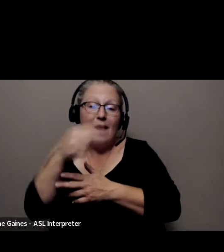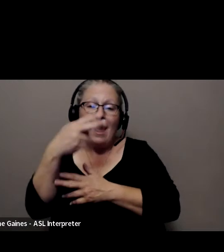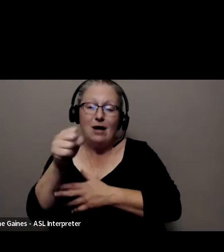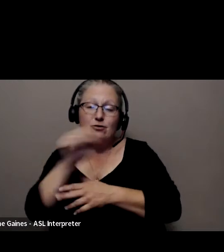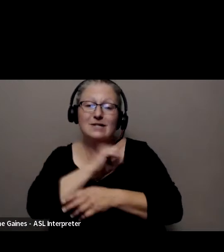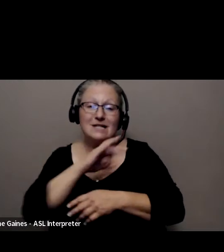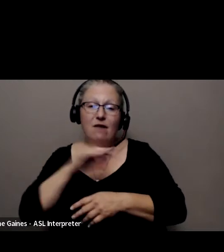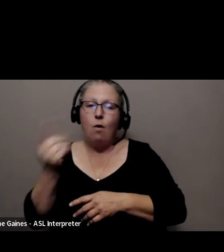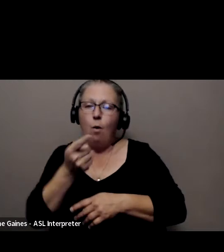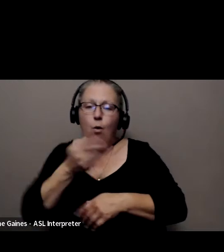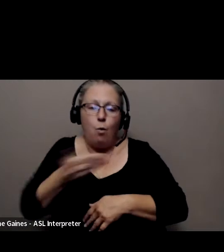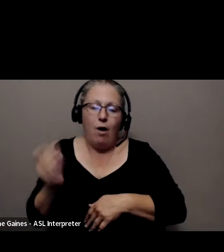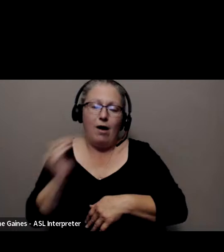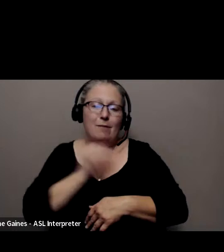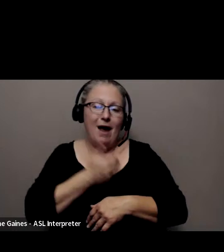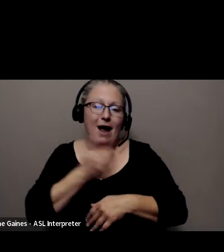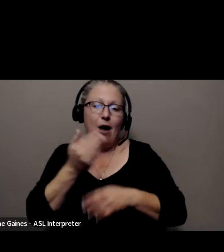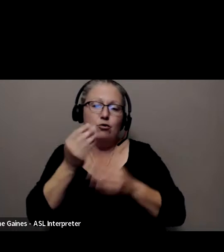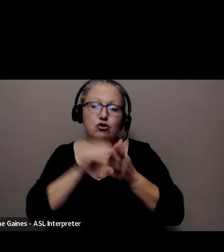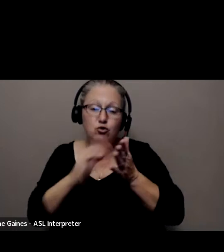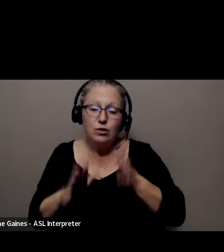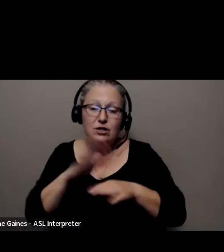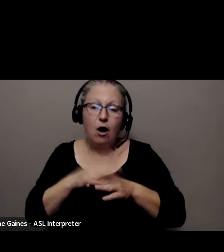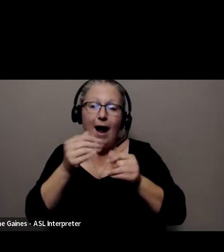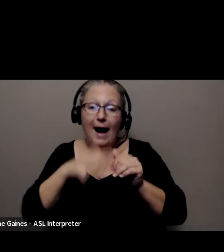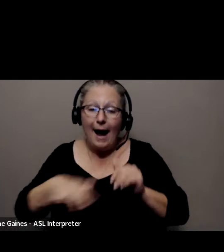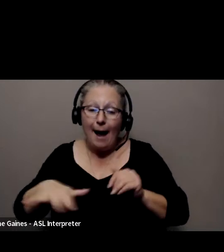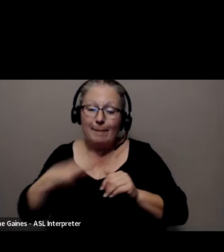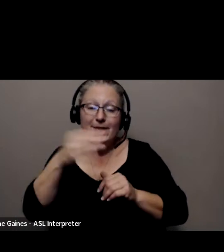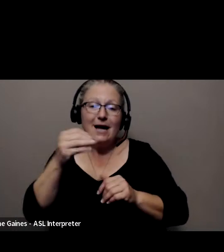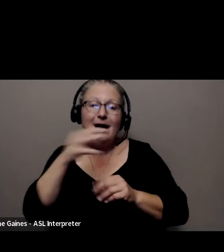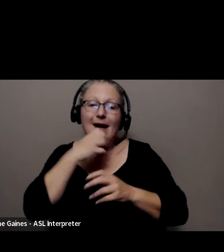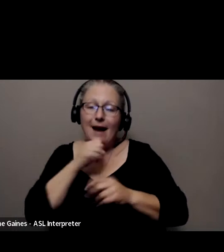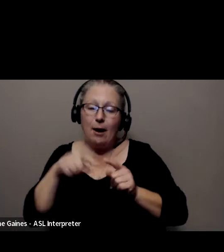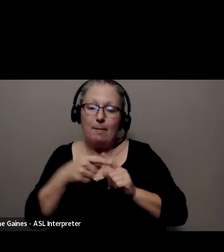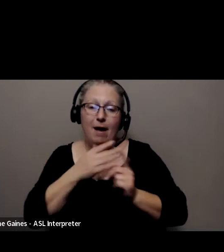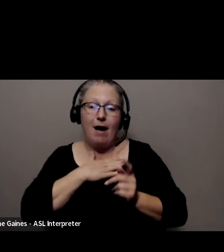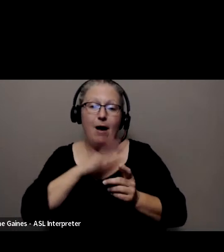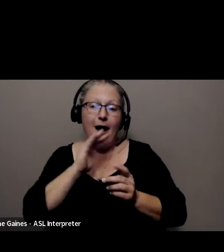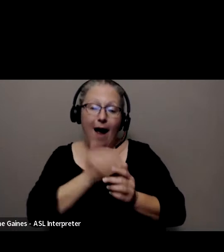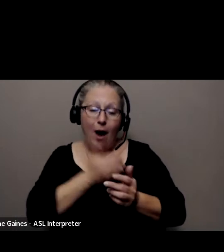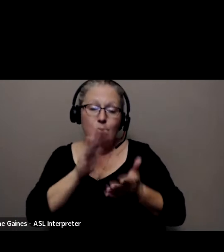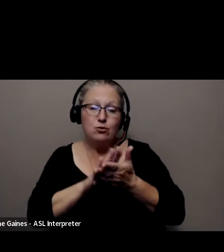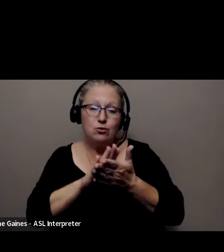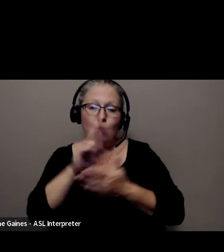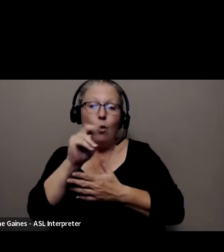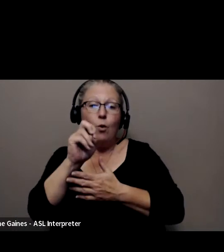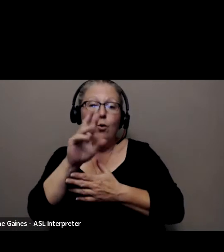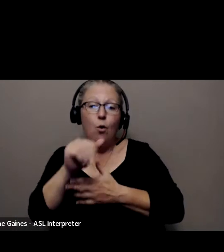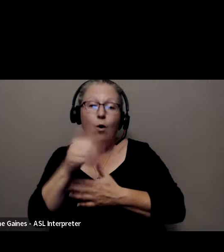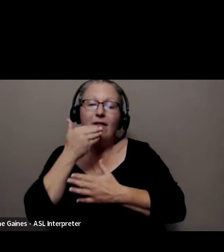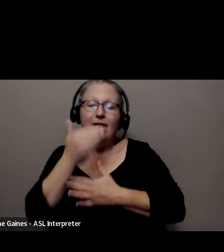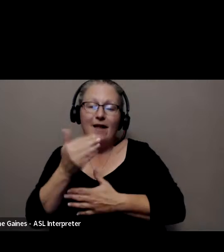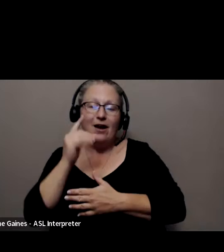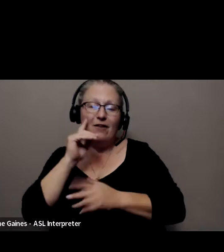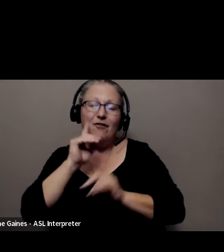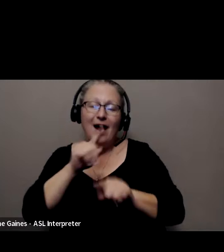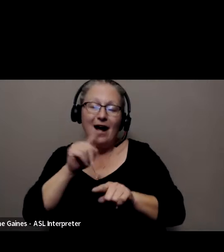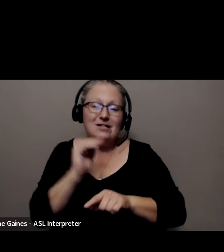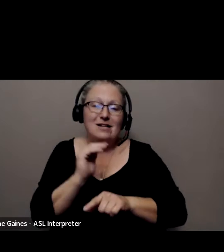always welcomed our students onto campus and cared about our school. Nora for answering mine and Lily's phone